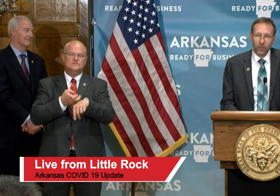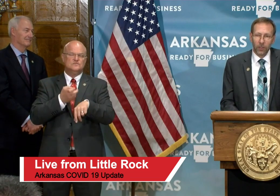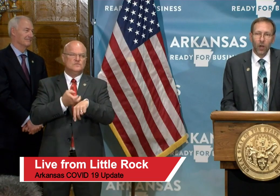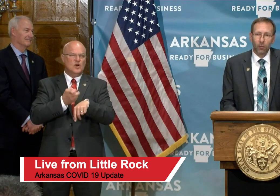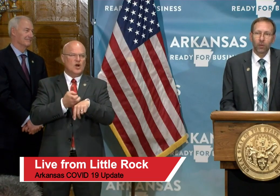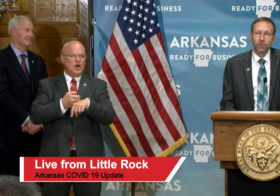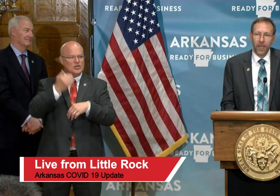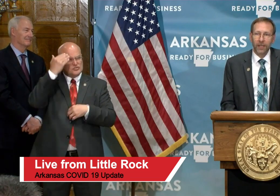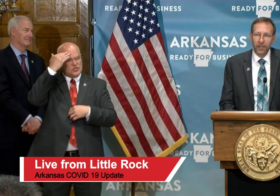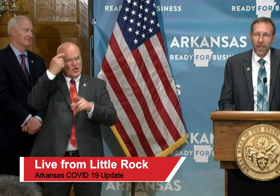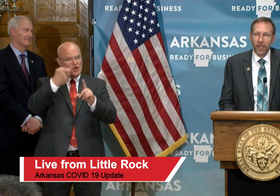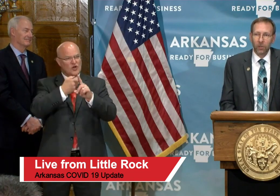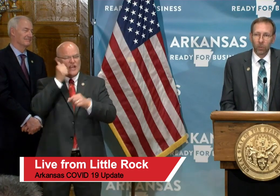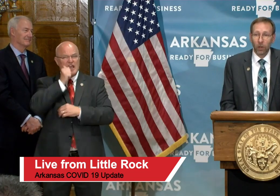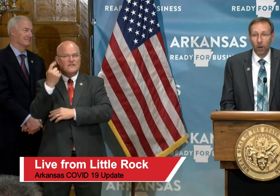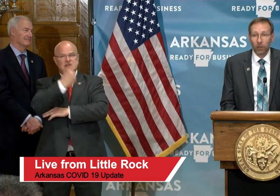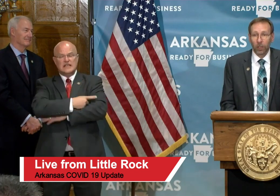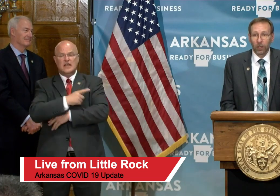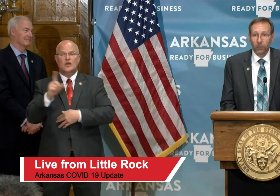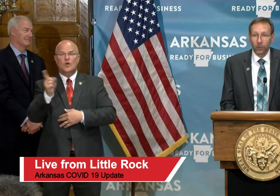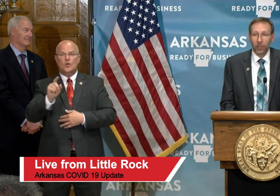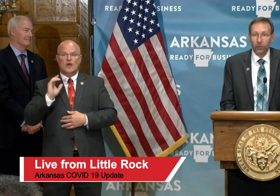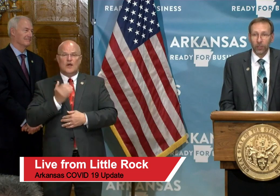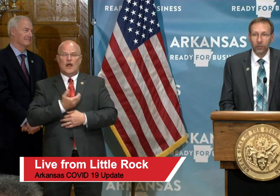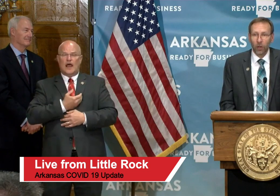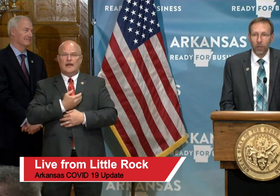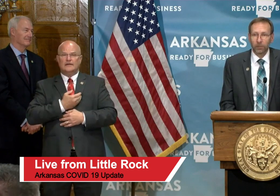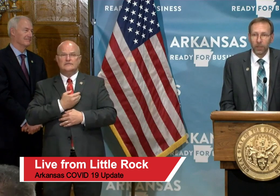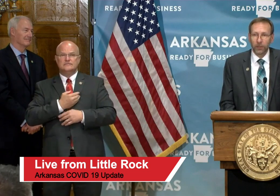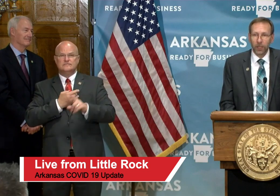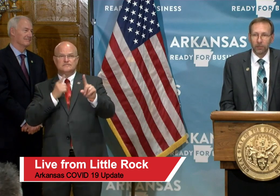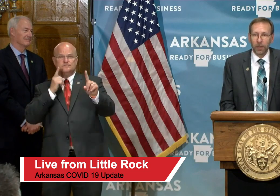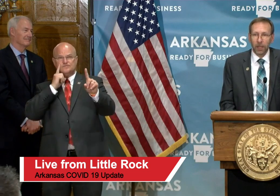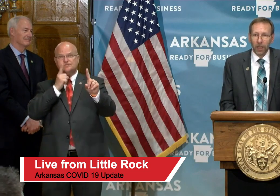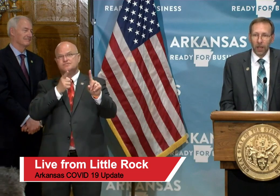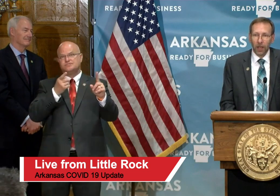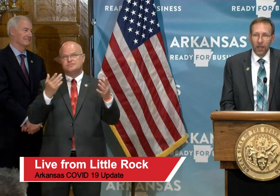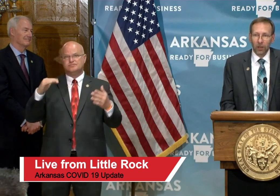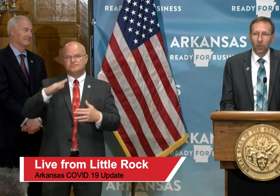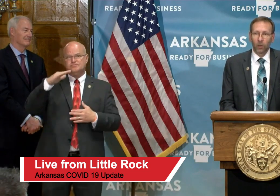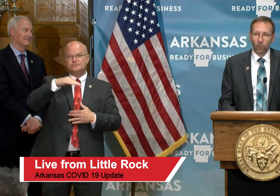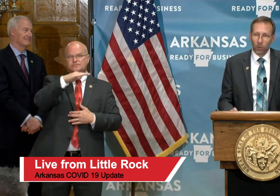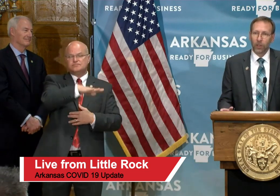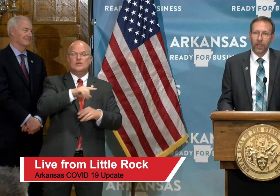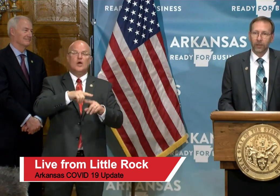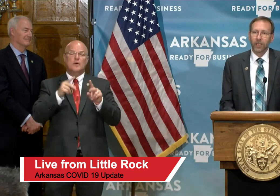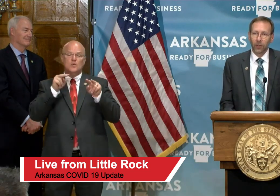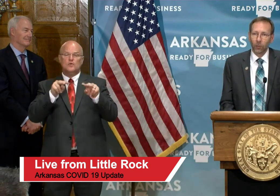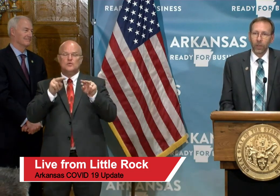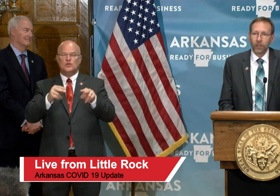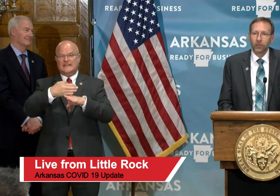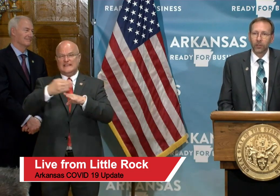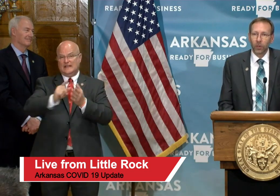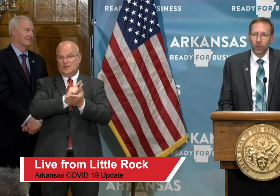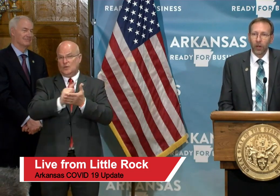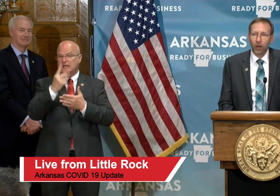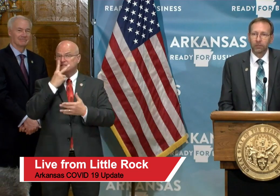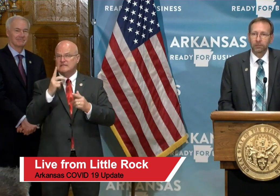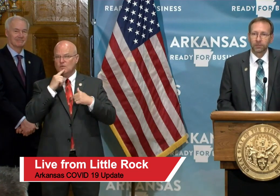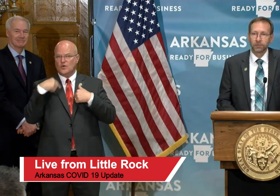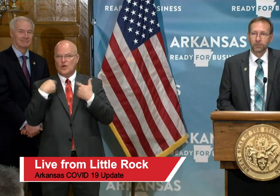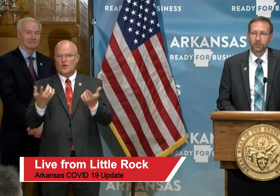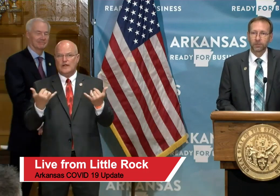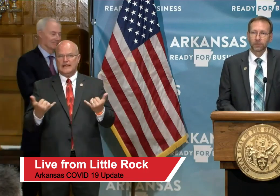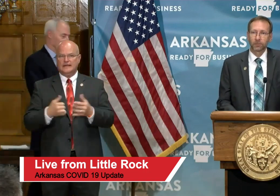hard to know from day to day where our trajectory is going, but we'll look at the end of the week and see where